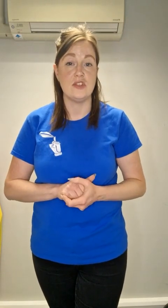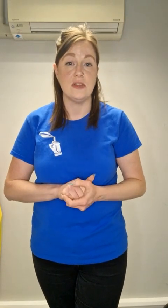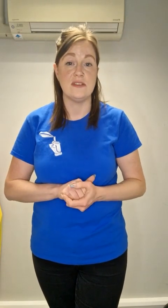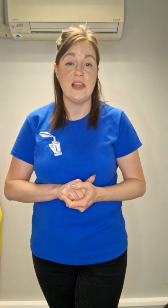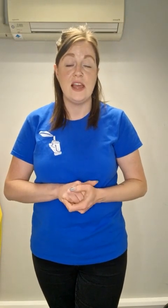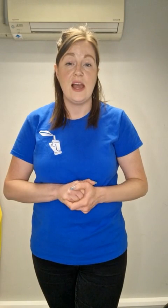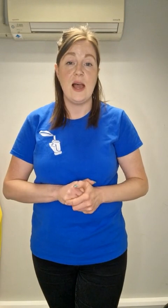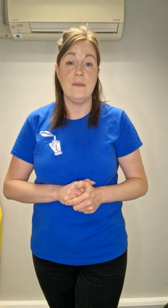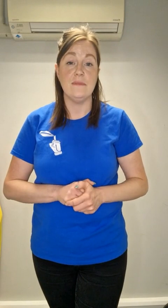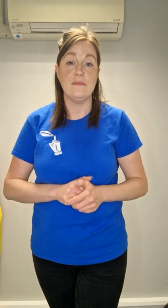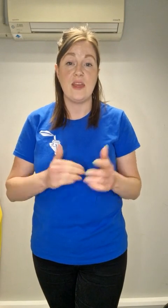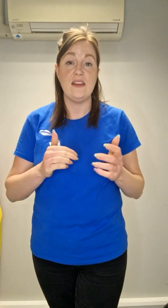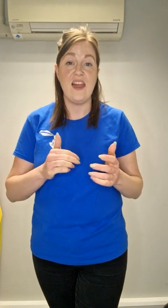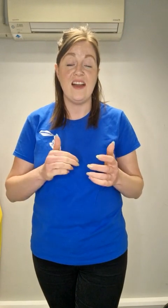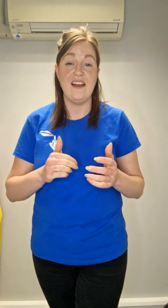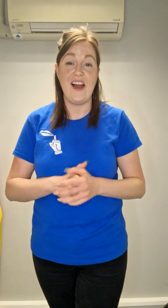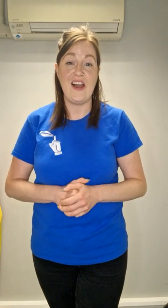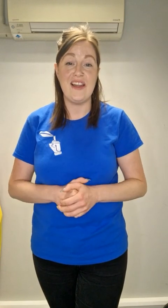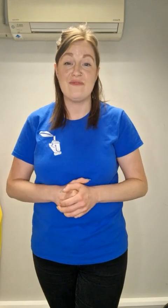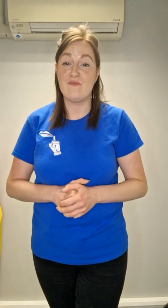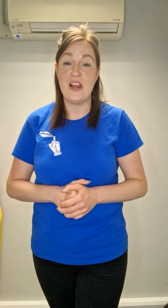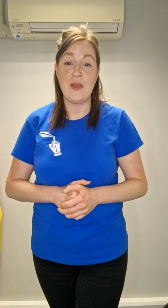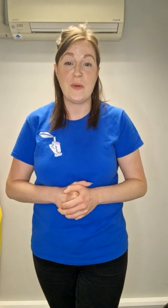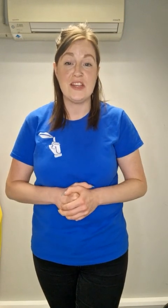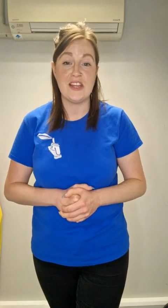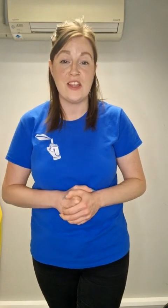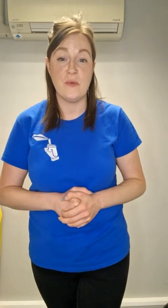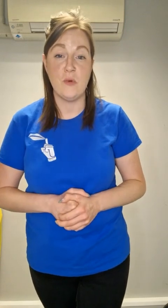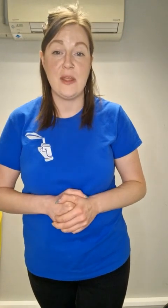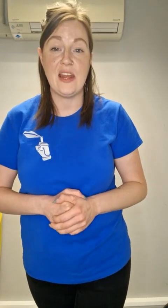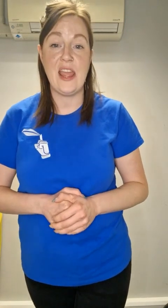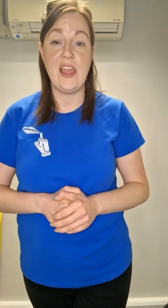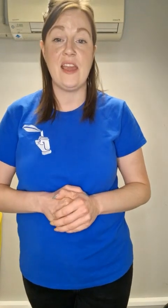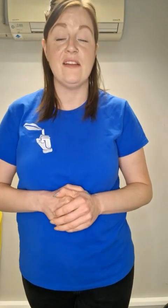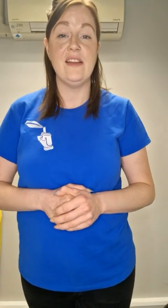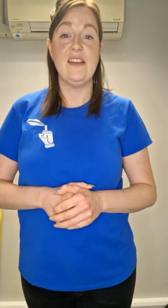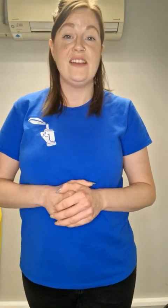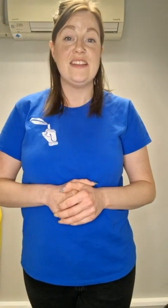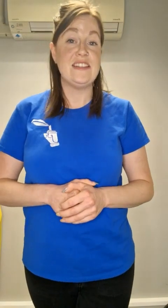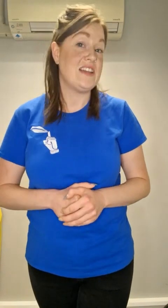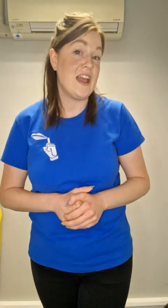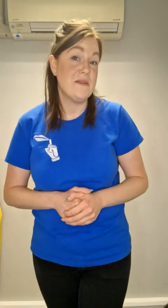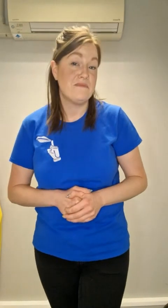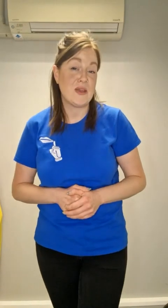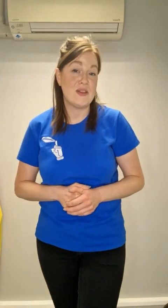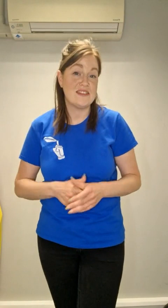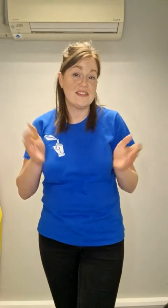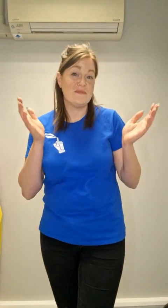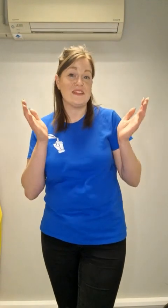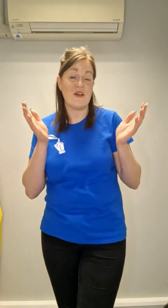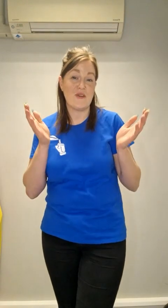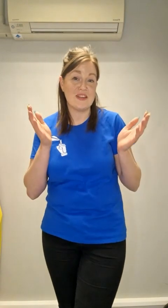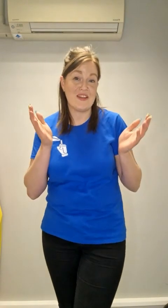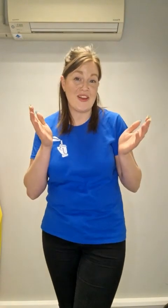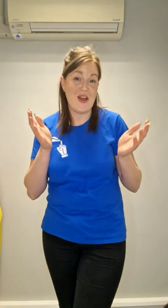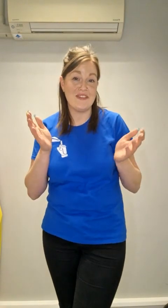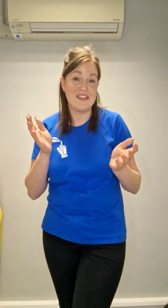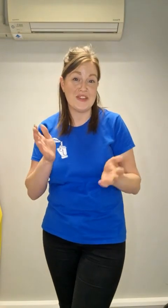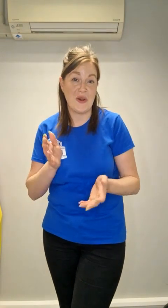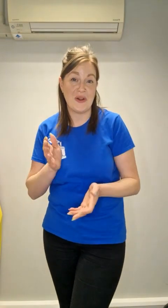suggestions. And yeah, I really appreciate you all being here today, because it's our first ever live TikTok,